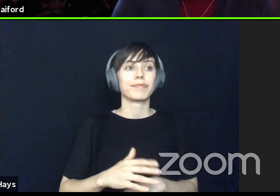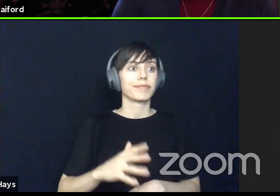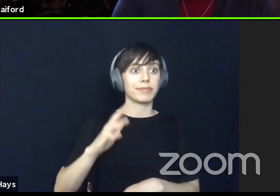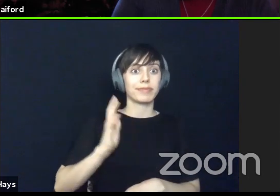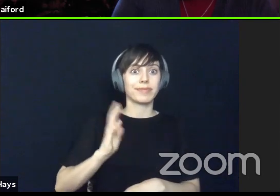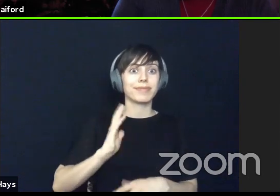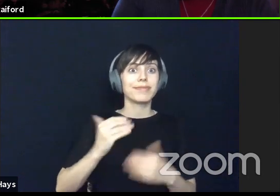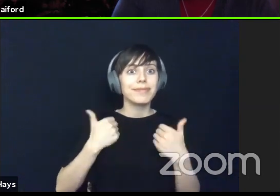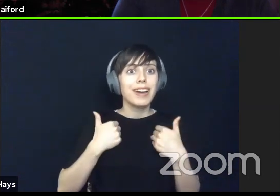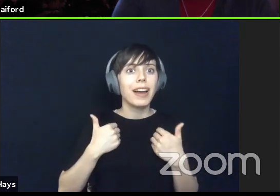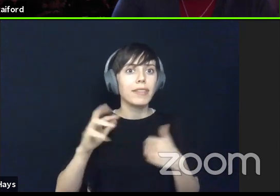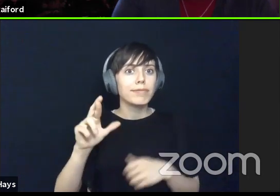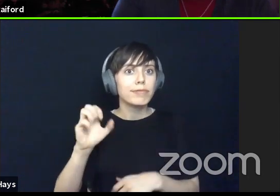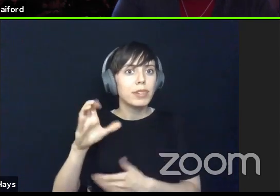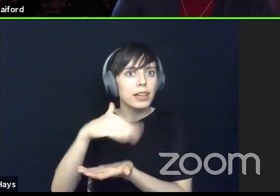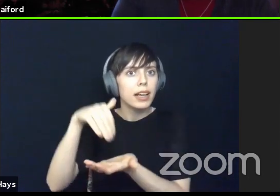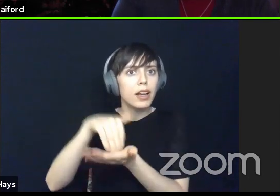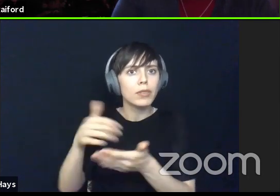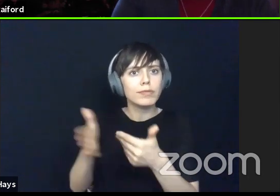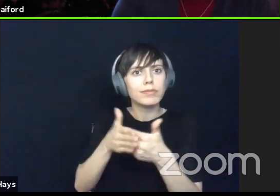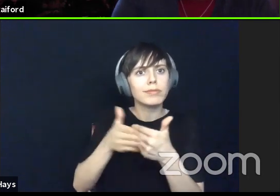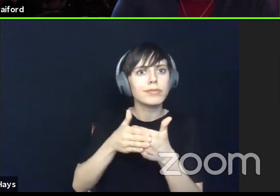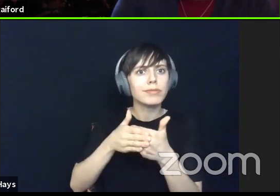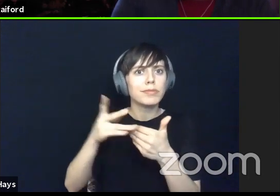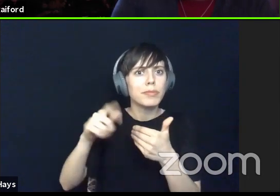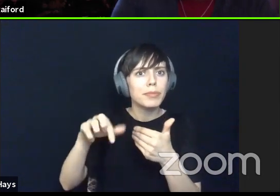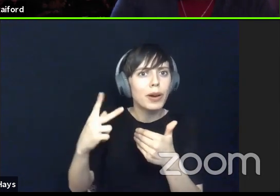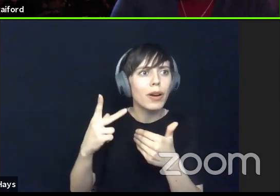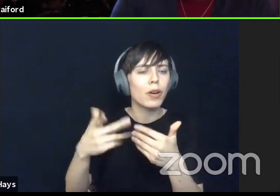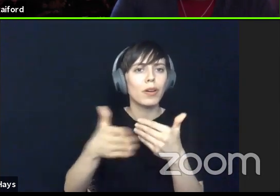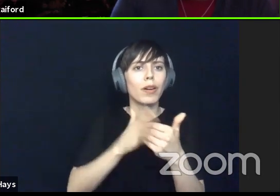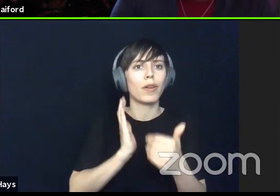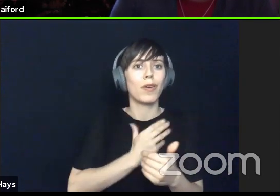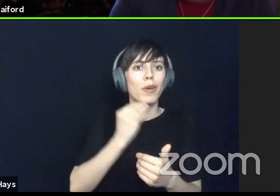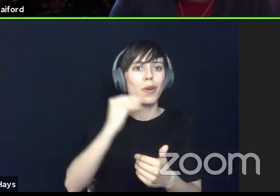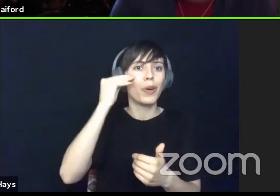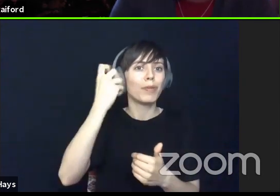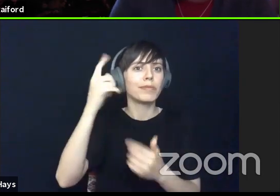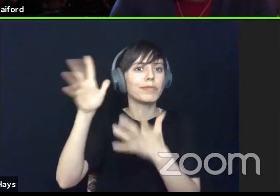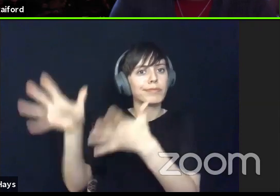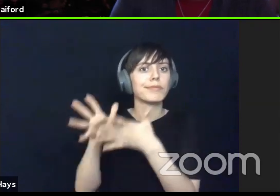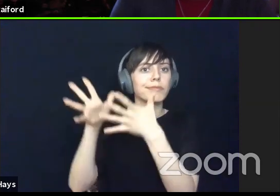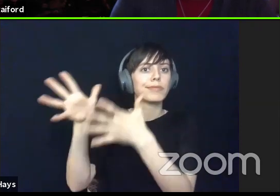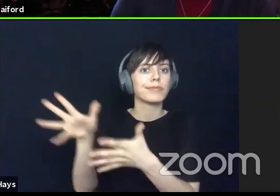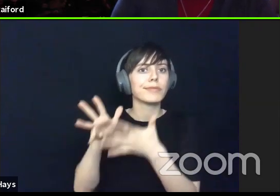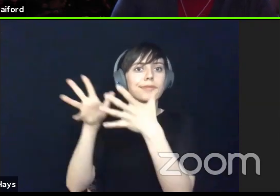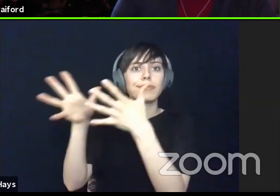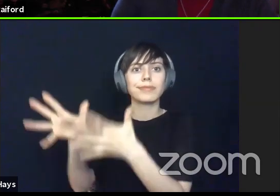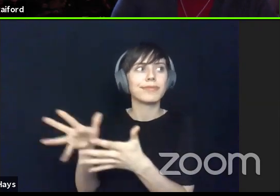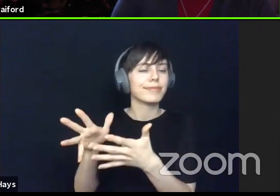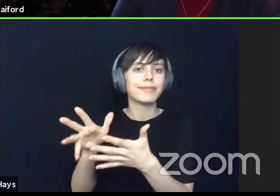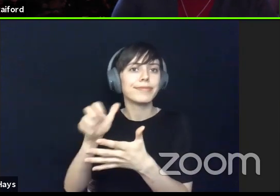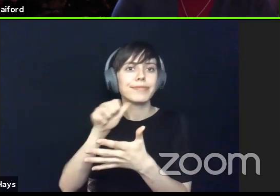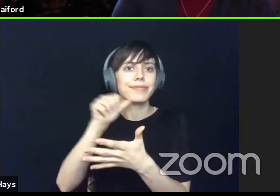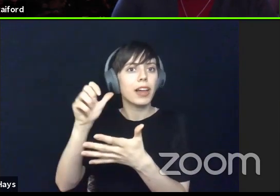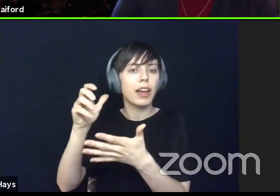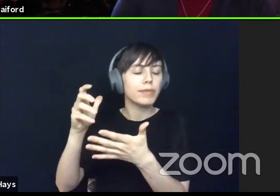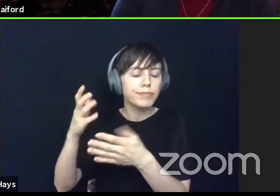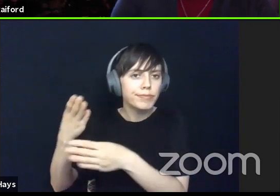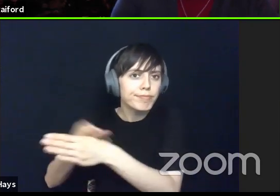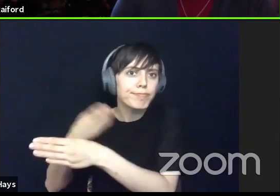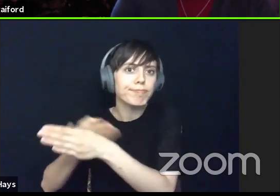them. Yeah. And so one of the things that I'm known for is saying, what I've always said is that we need to defund the